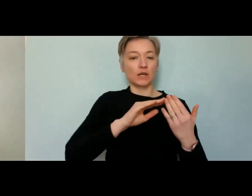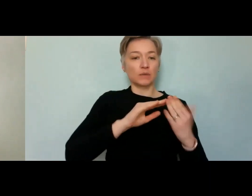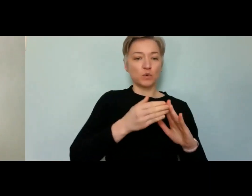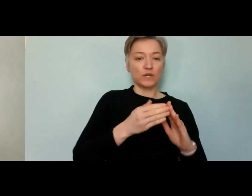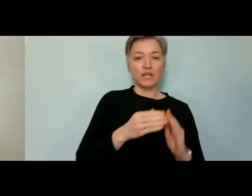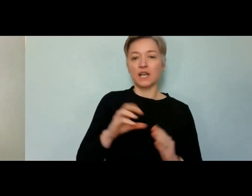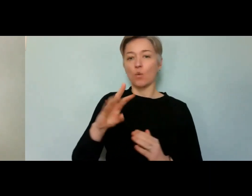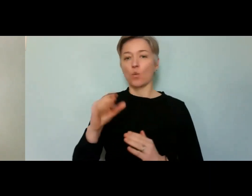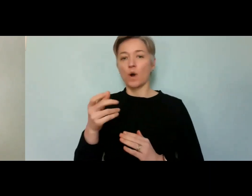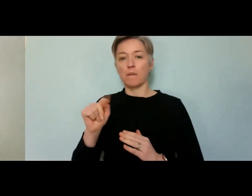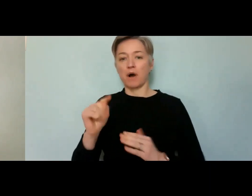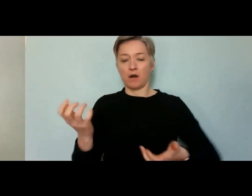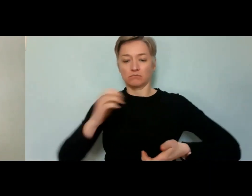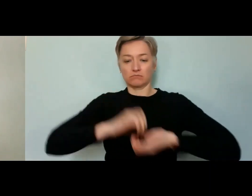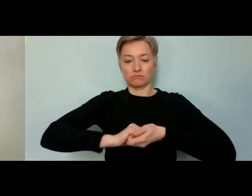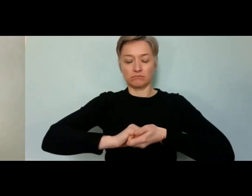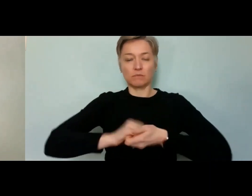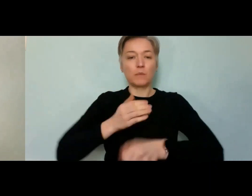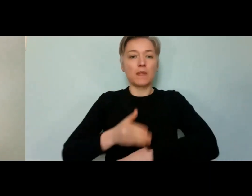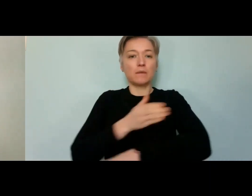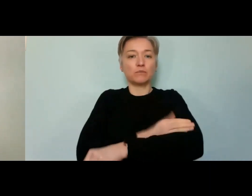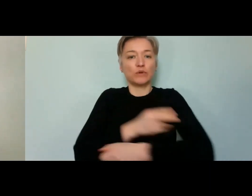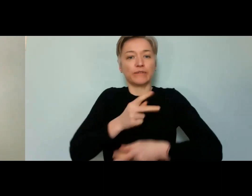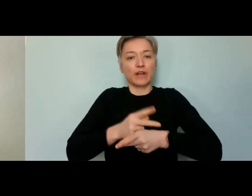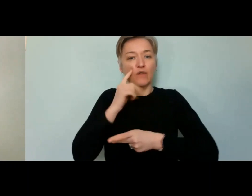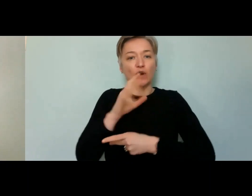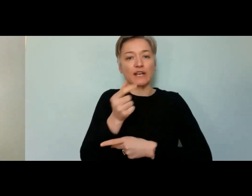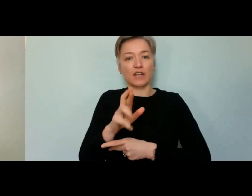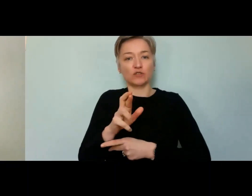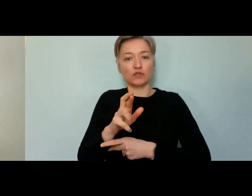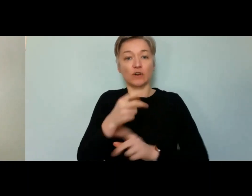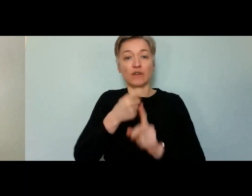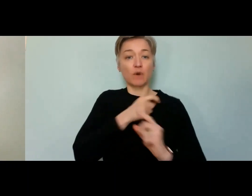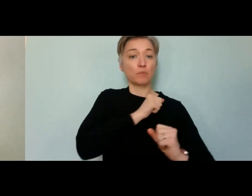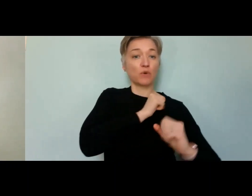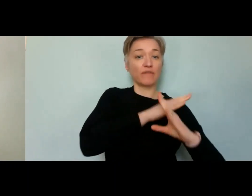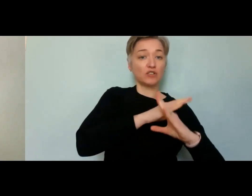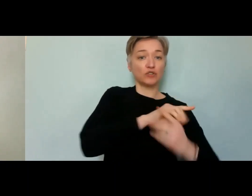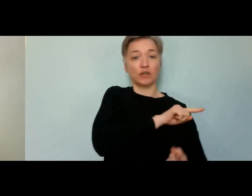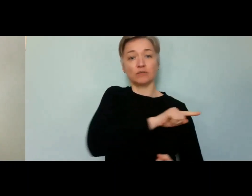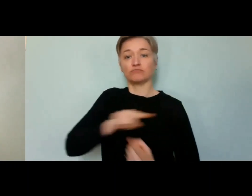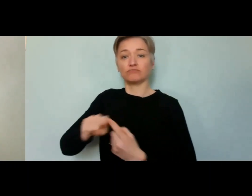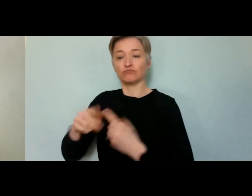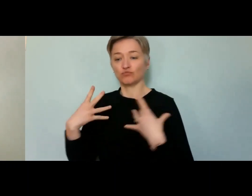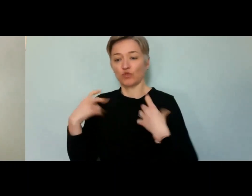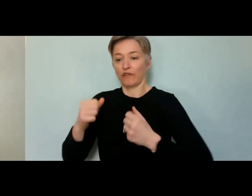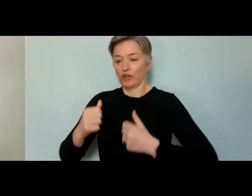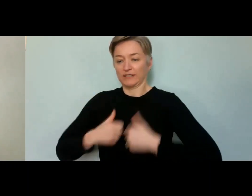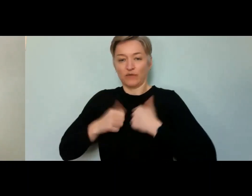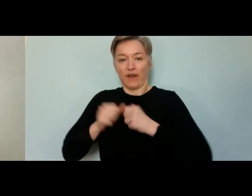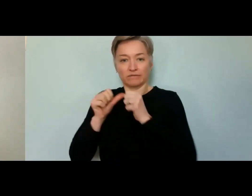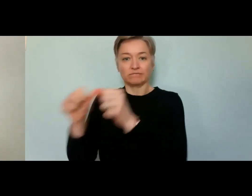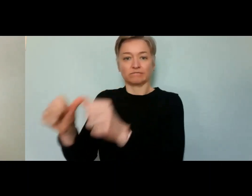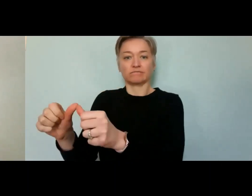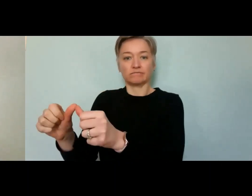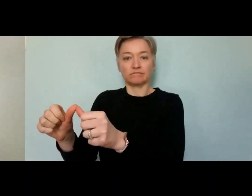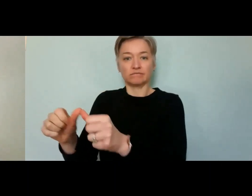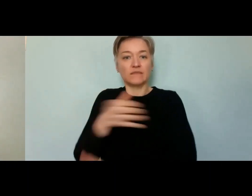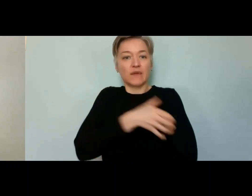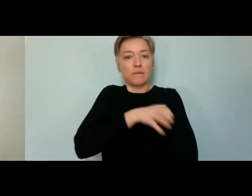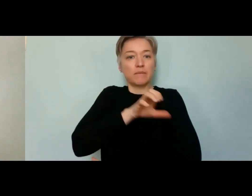order to improve cancer care from prevention through survivorship by empowering the community to identify their